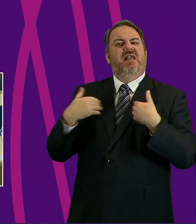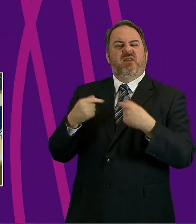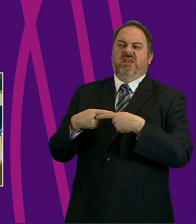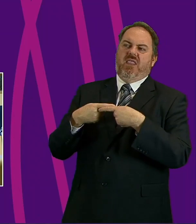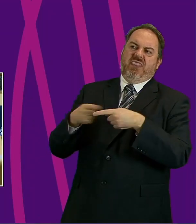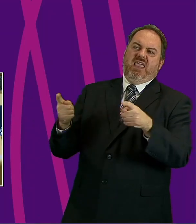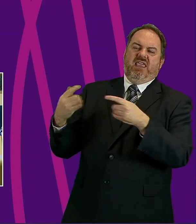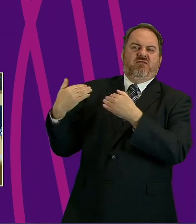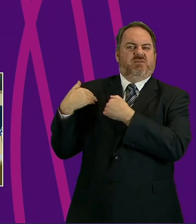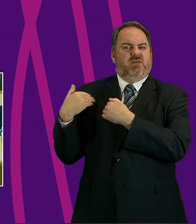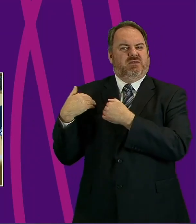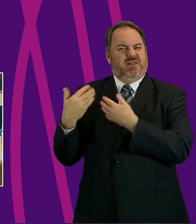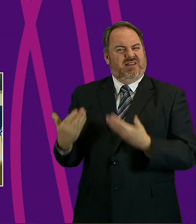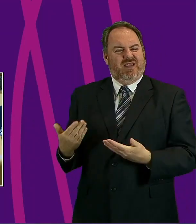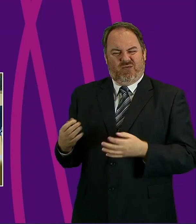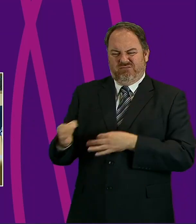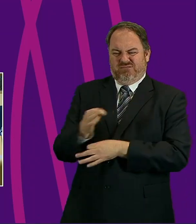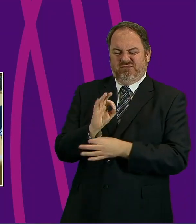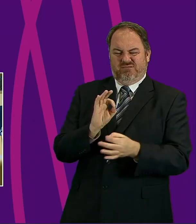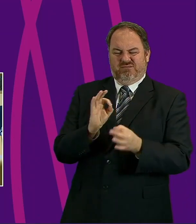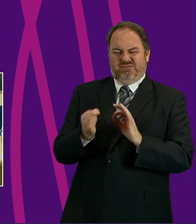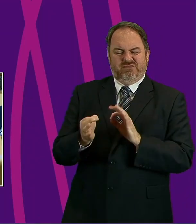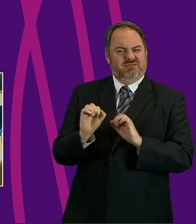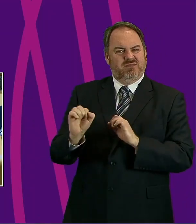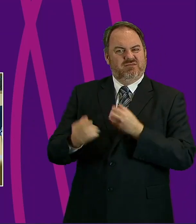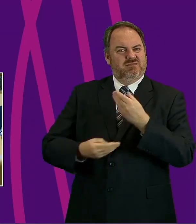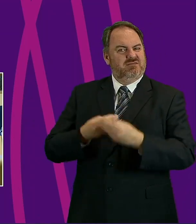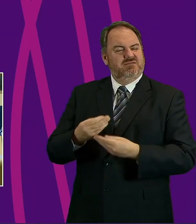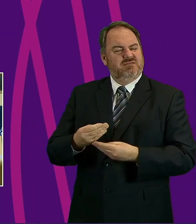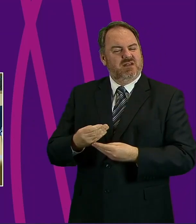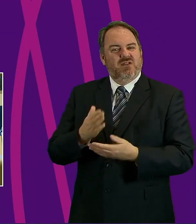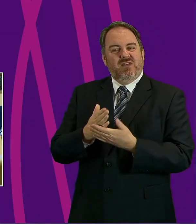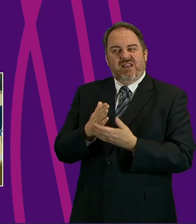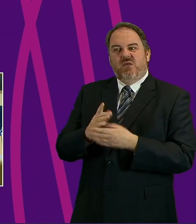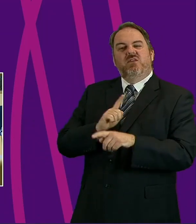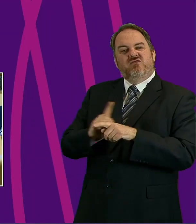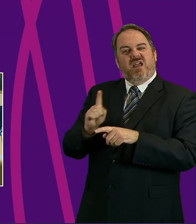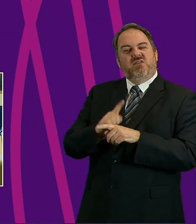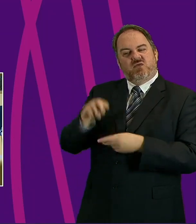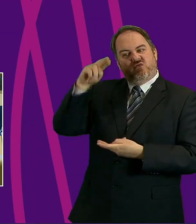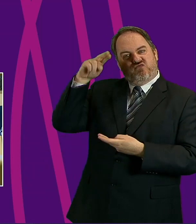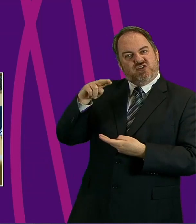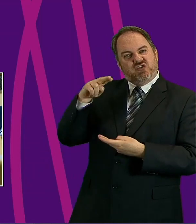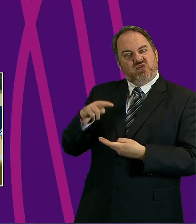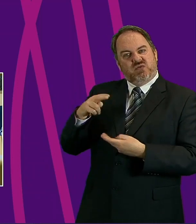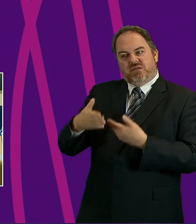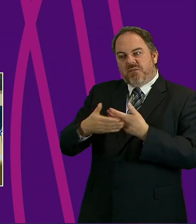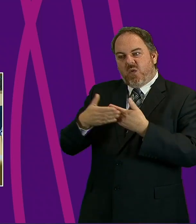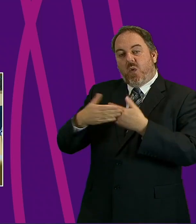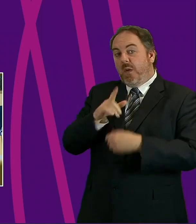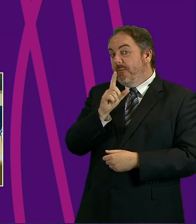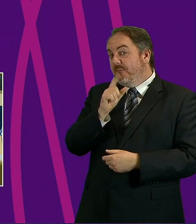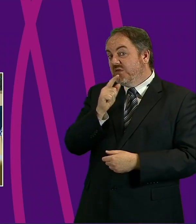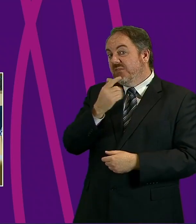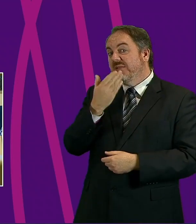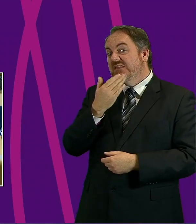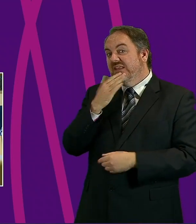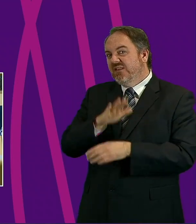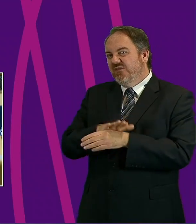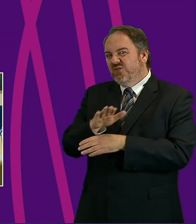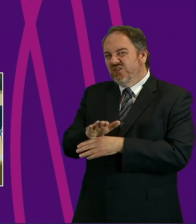we need to hold this government to account is to try and avoid further mistakes. And on that, it's clear the government does not yet have the